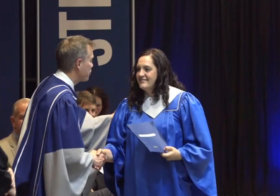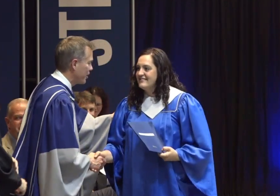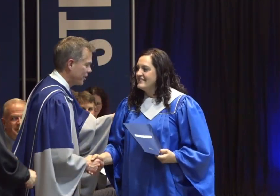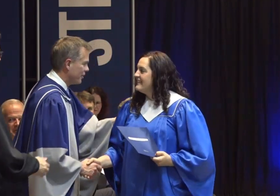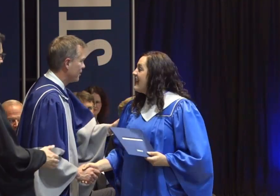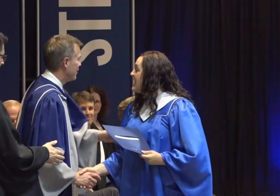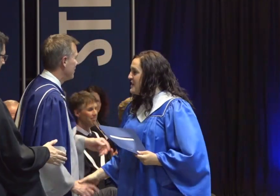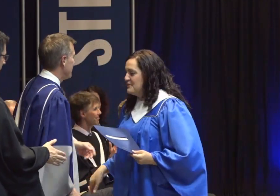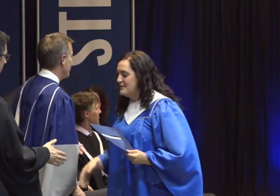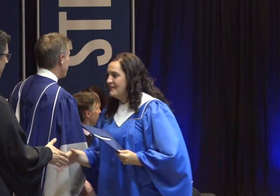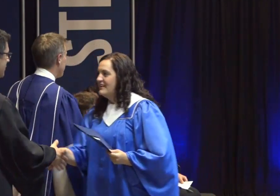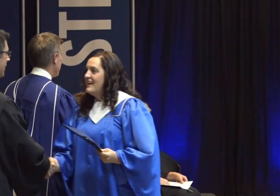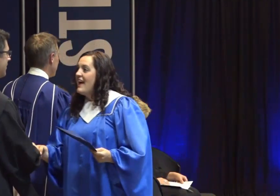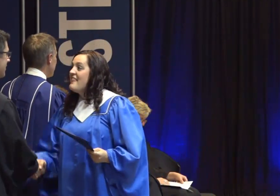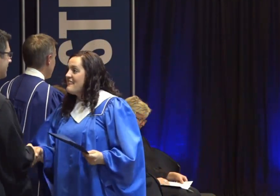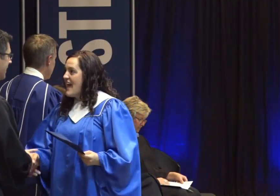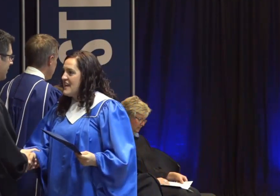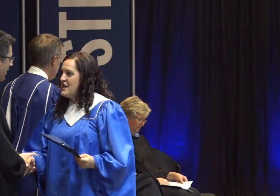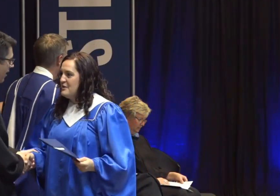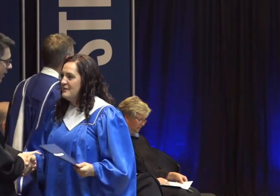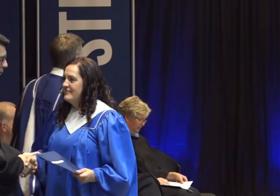Molly Dunsworth, Honors.